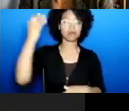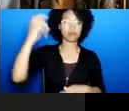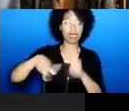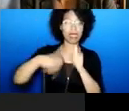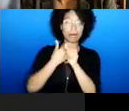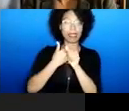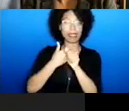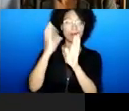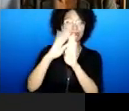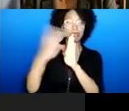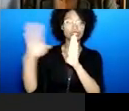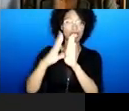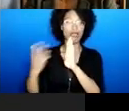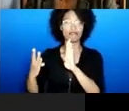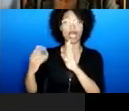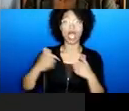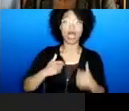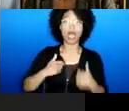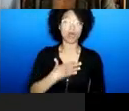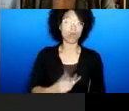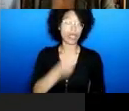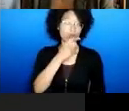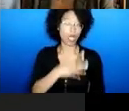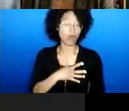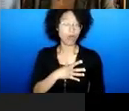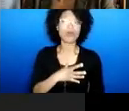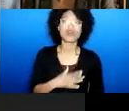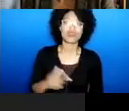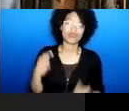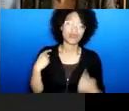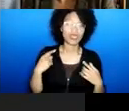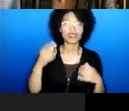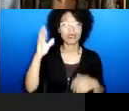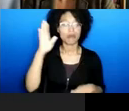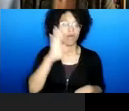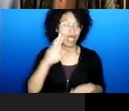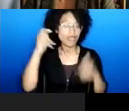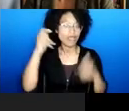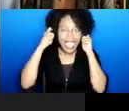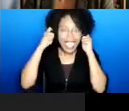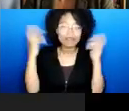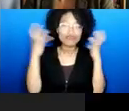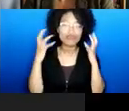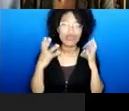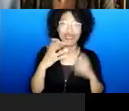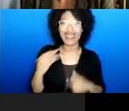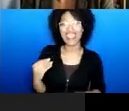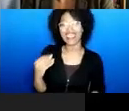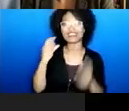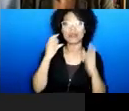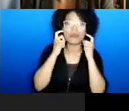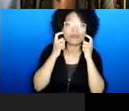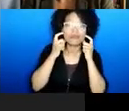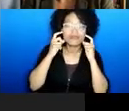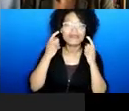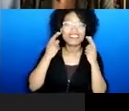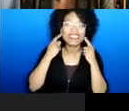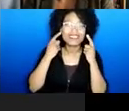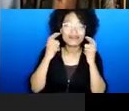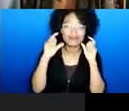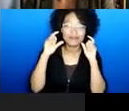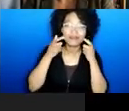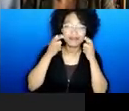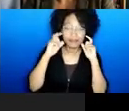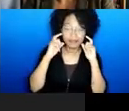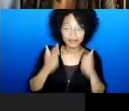on. I am presenting about access at AERA. And if you've been to one of these other